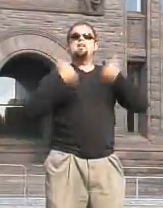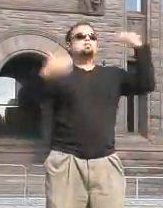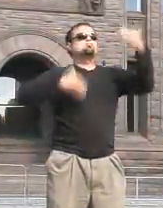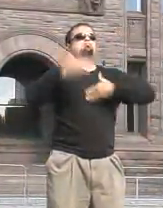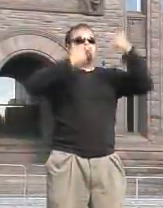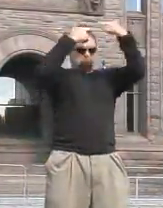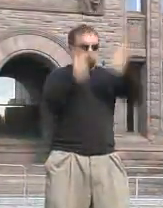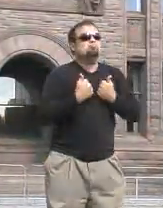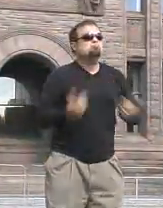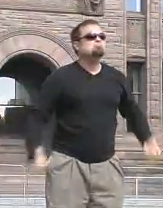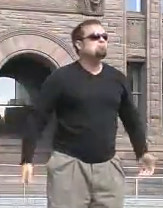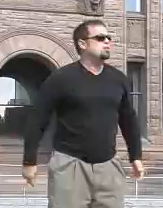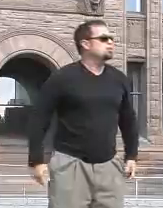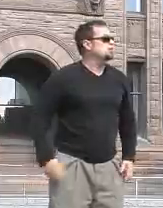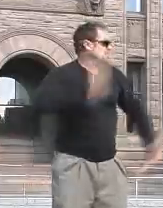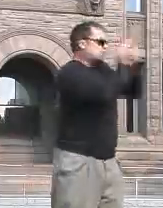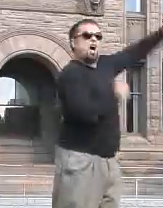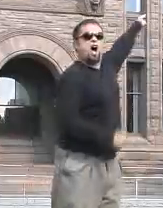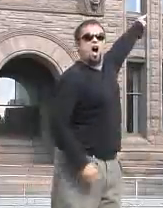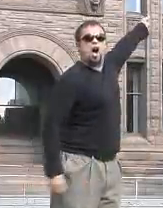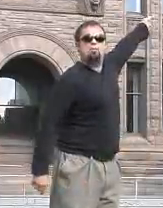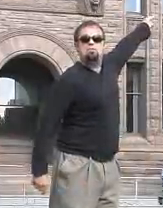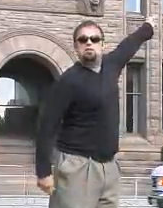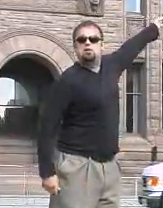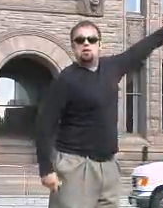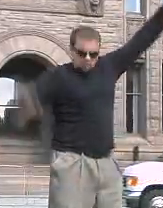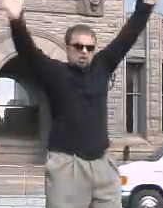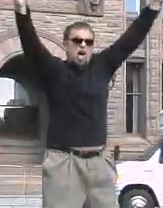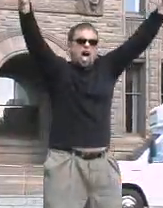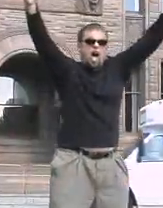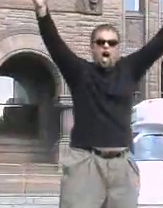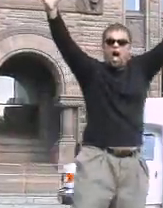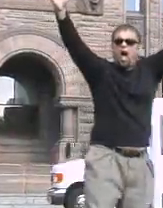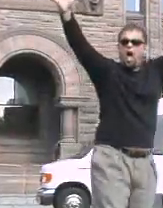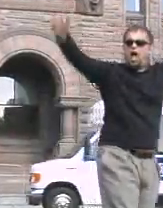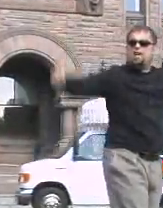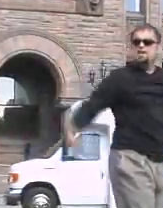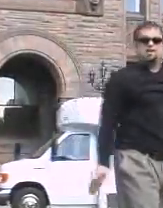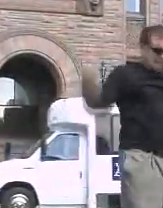and I can do anything. I can live this life. Queen's Park, stop.